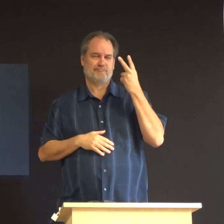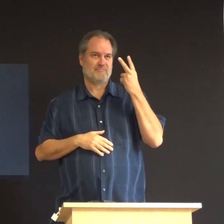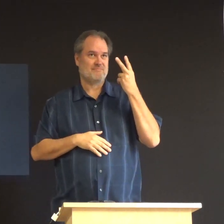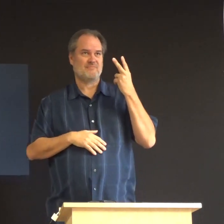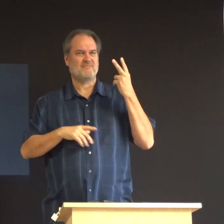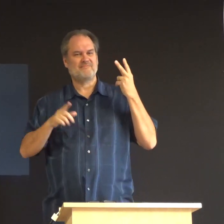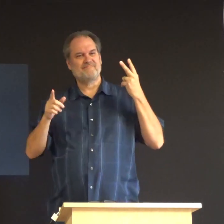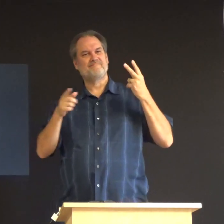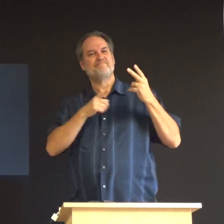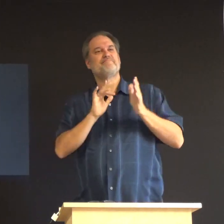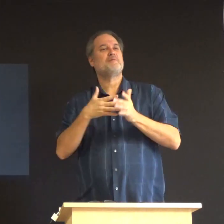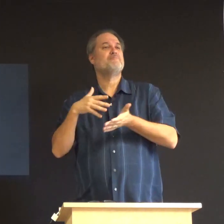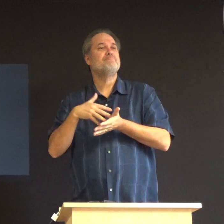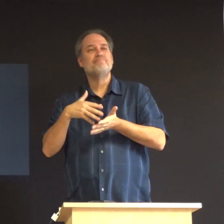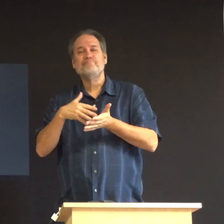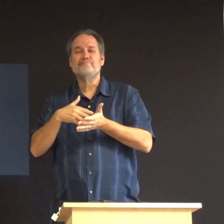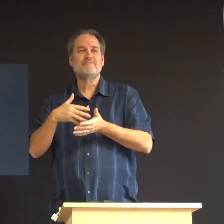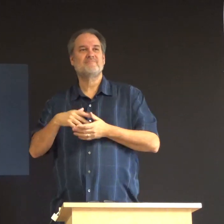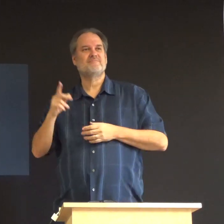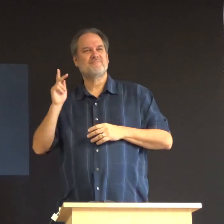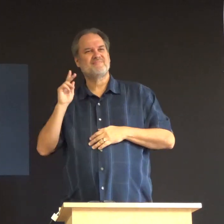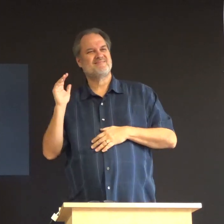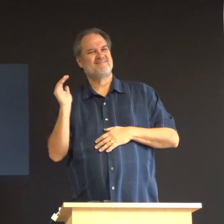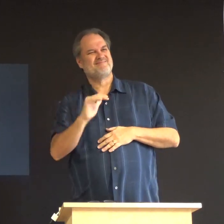OM director. Okay, so studying the Bible,